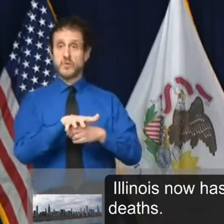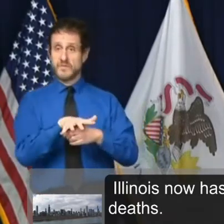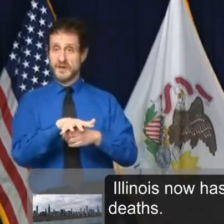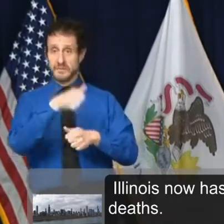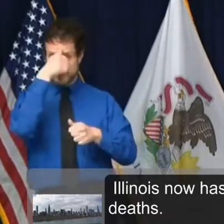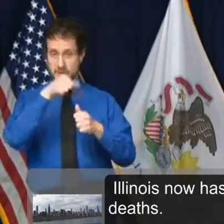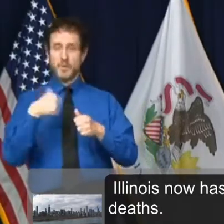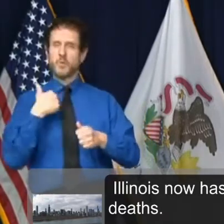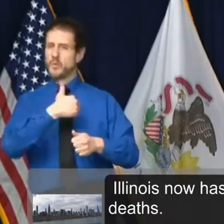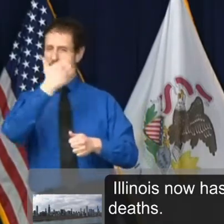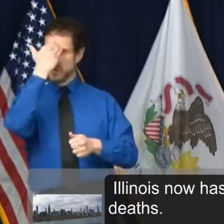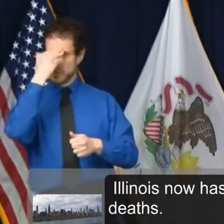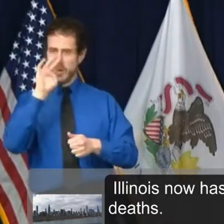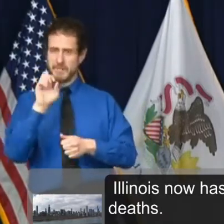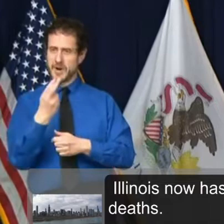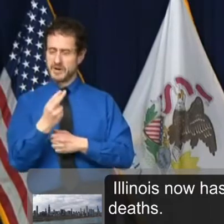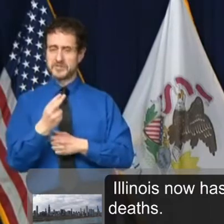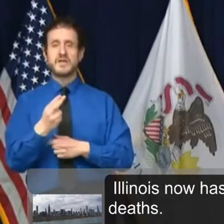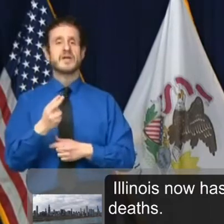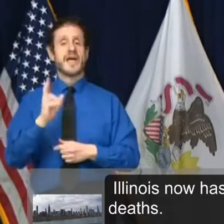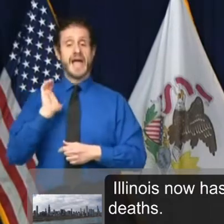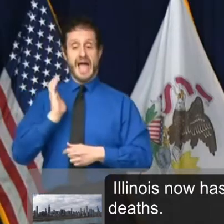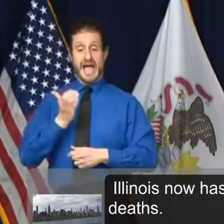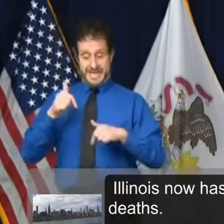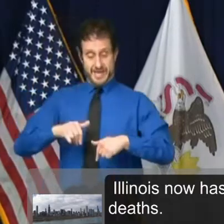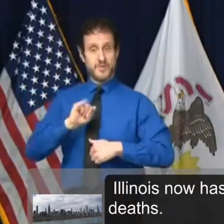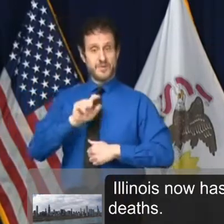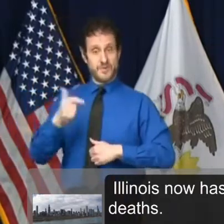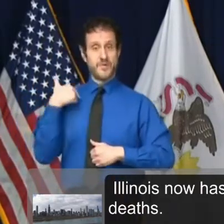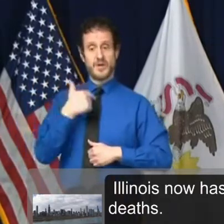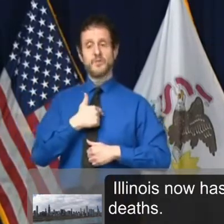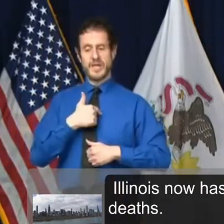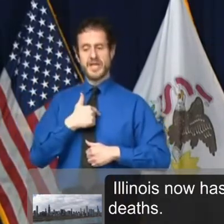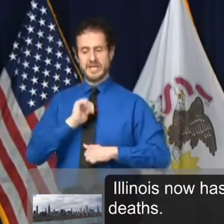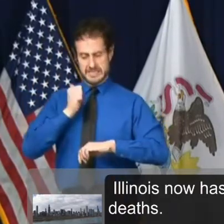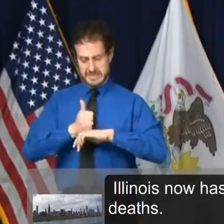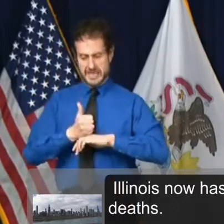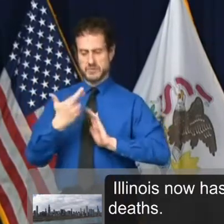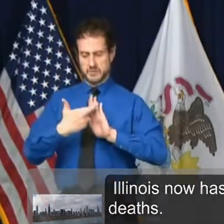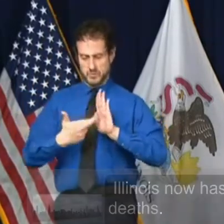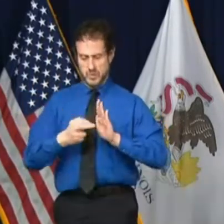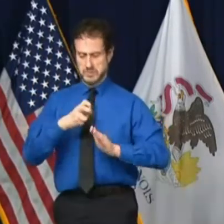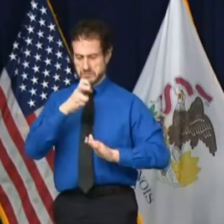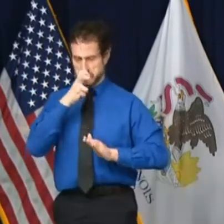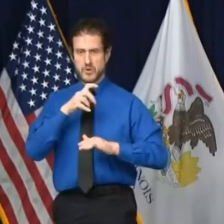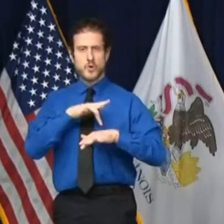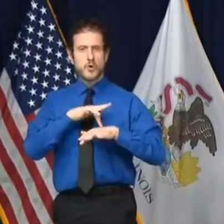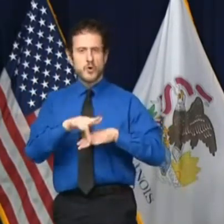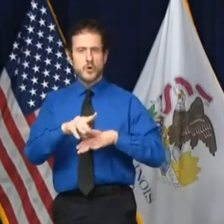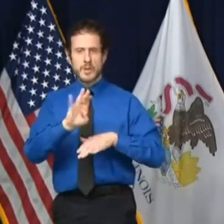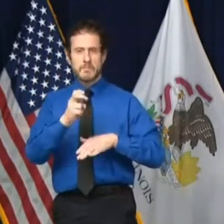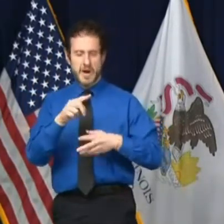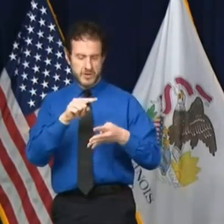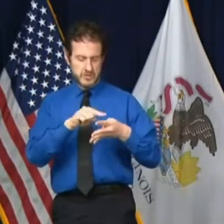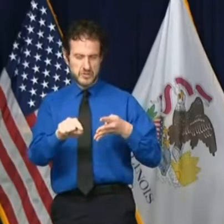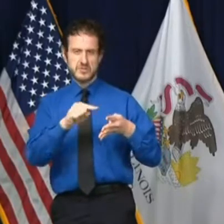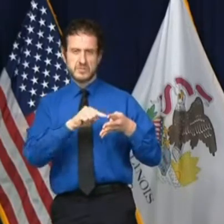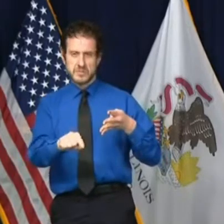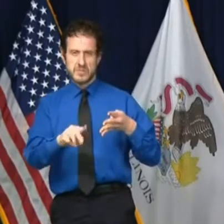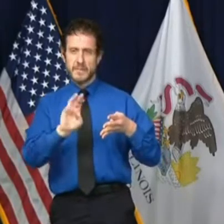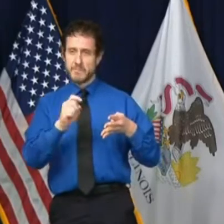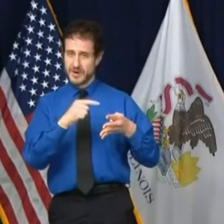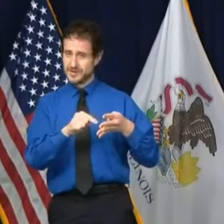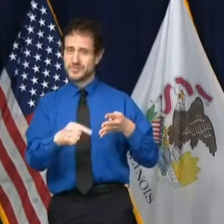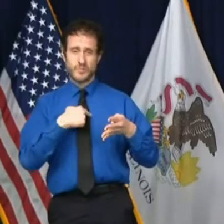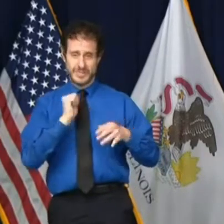Remember that some of the first moves that we made in the state of Illinois occurred in early March, in the first week and a half of